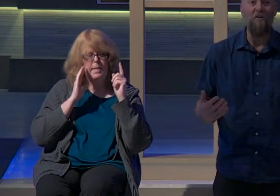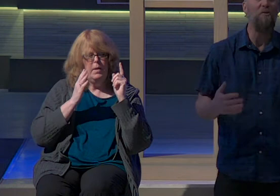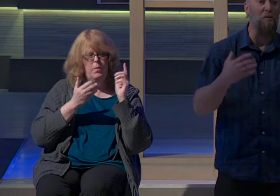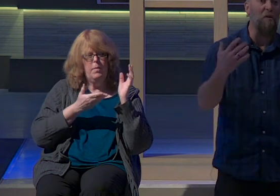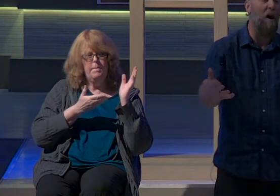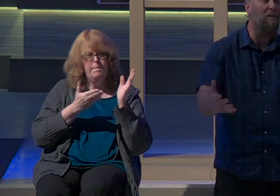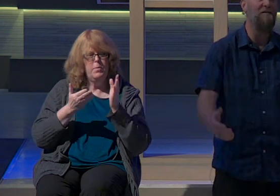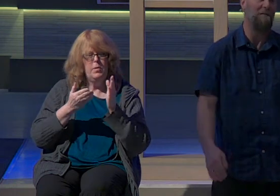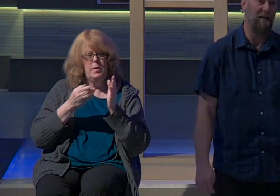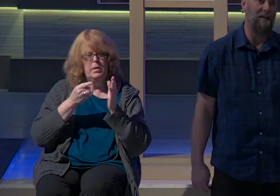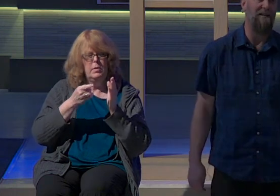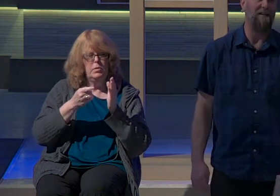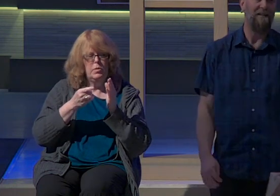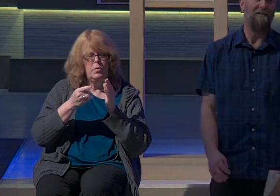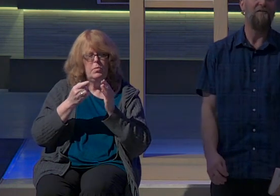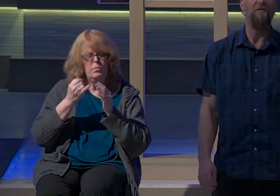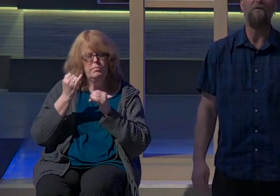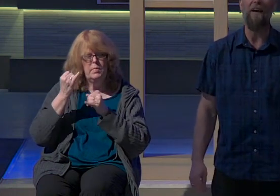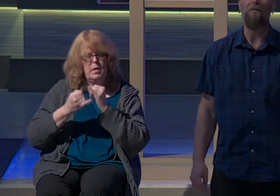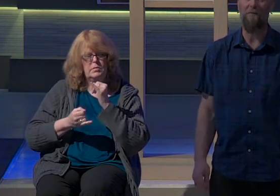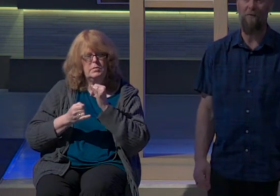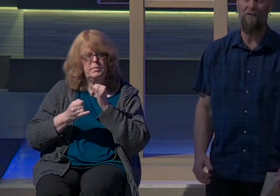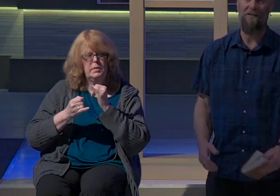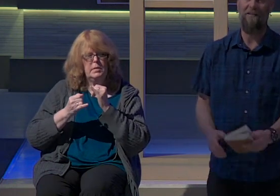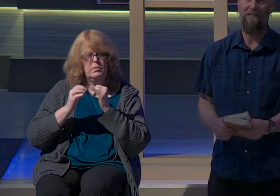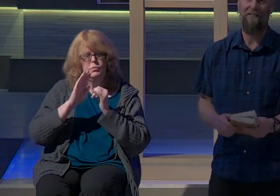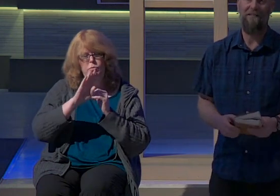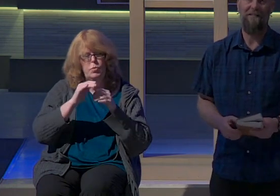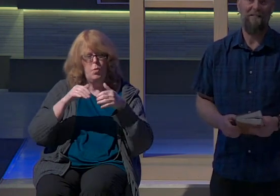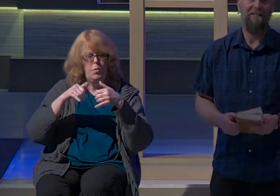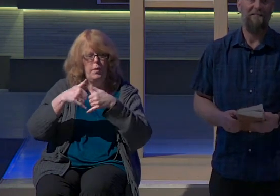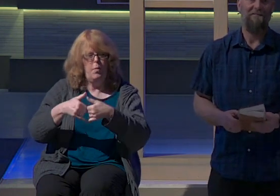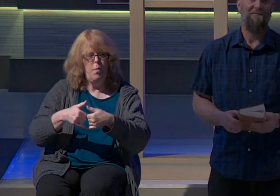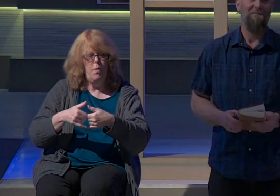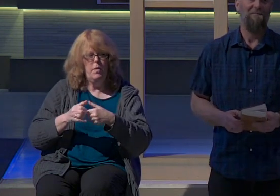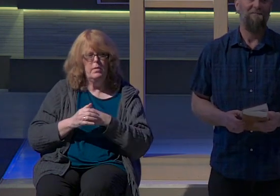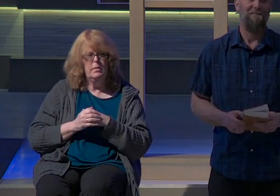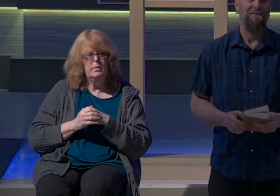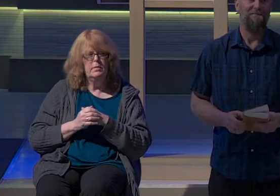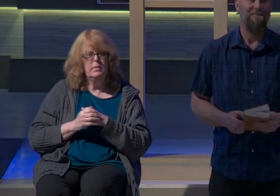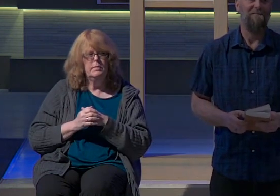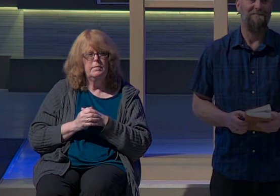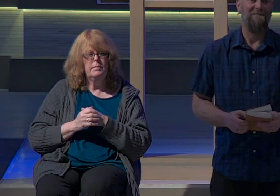bring you ultimately to that reward.